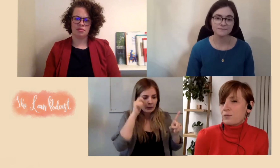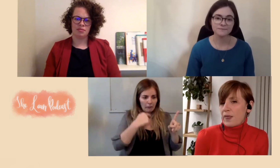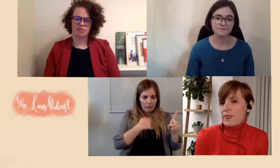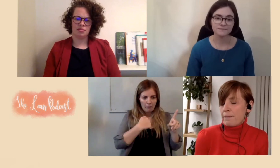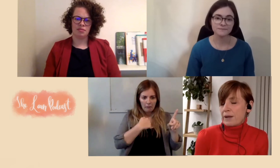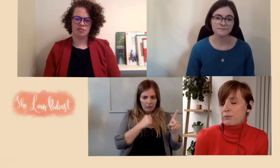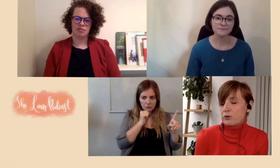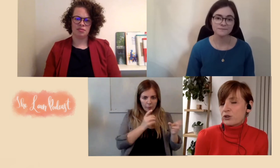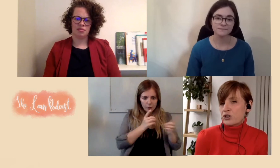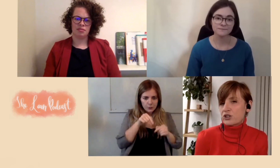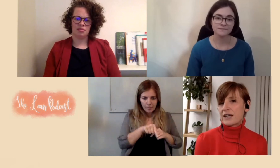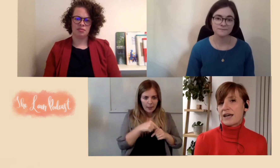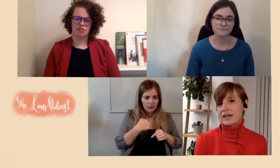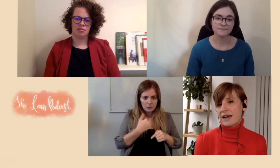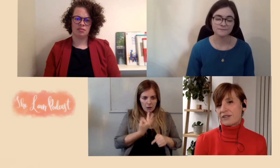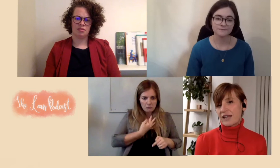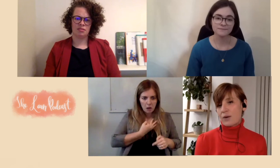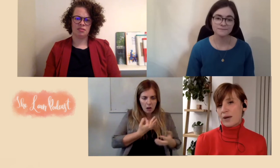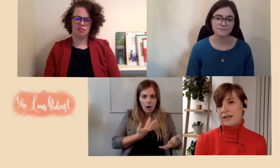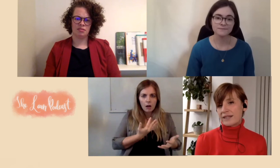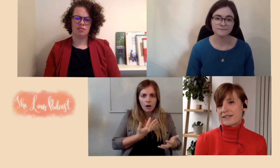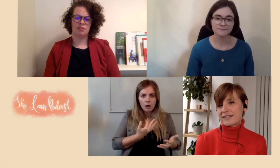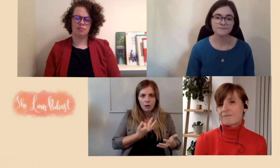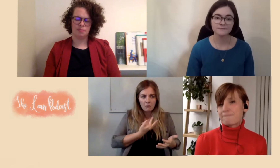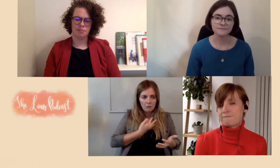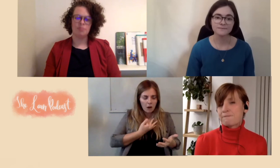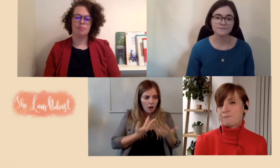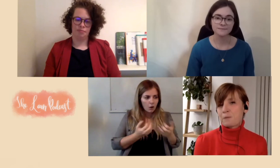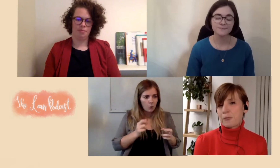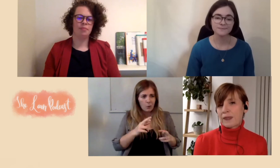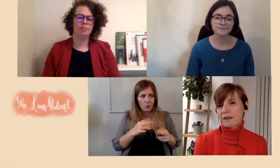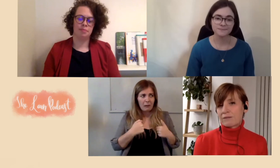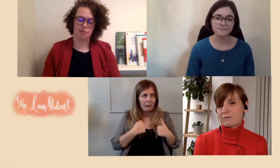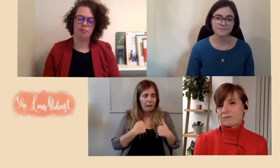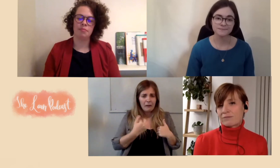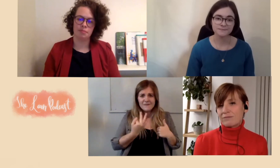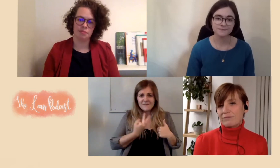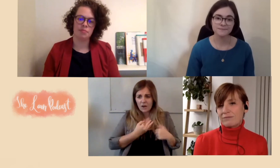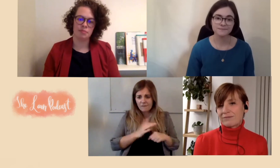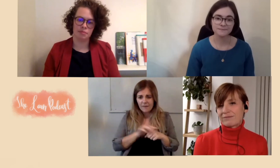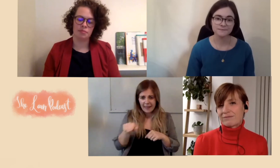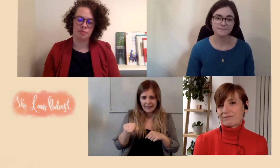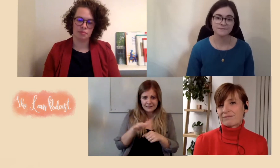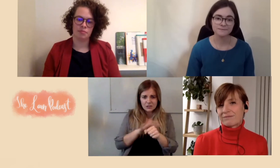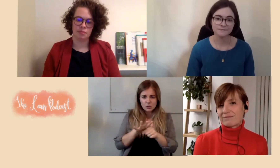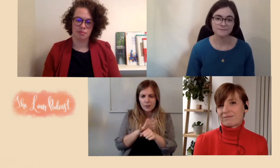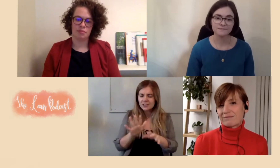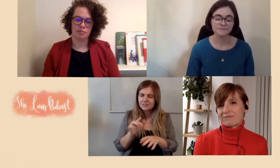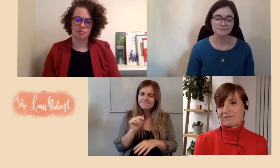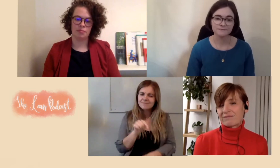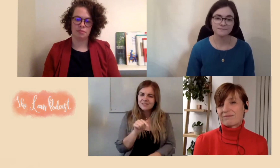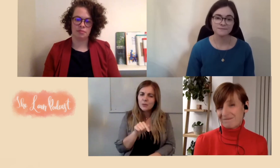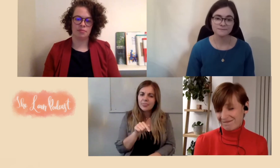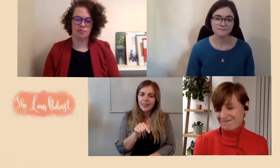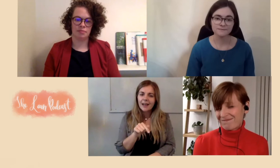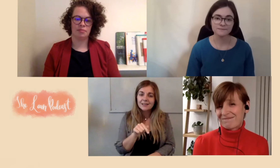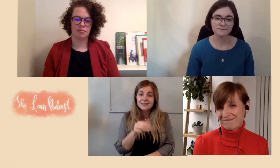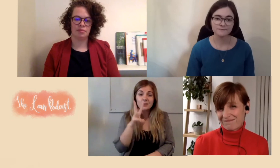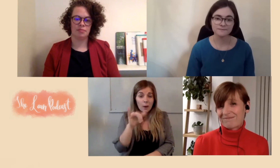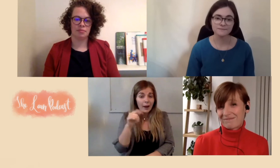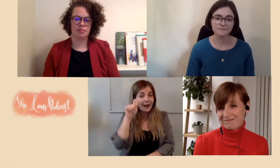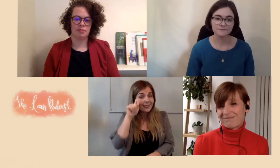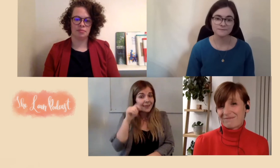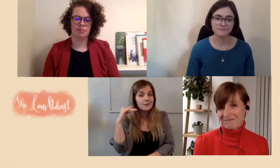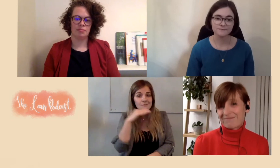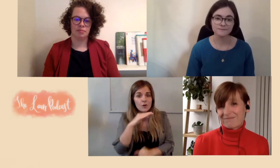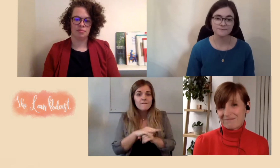think supervision comes in, because it's about us exploring our boundaries, because all our boundaries are different, our value,